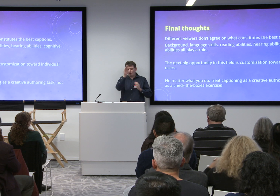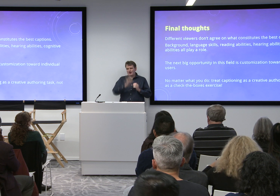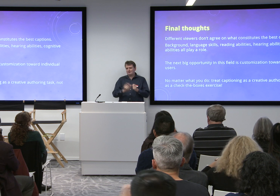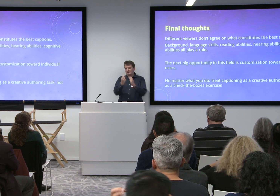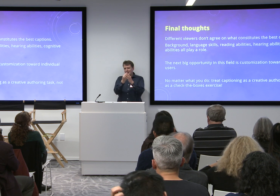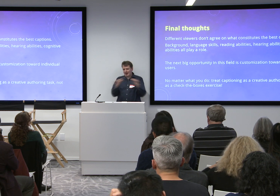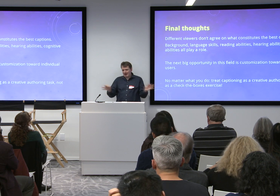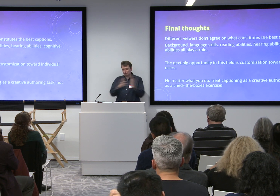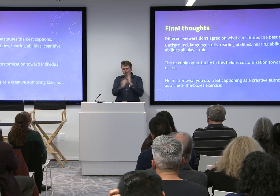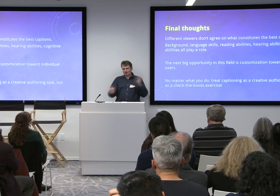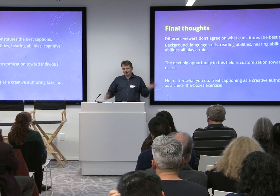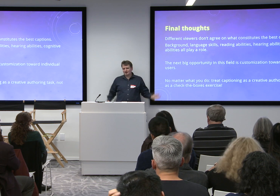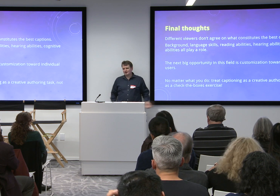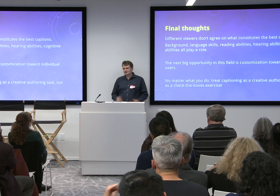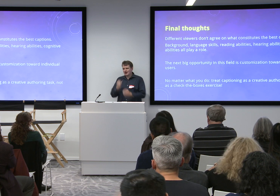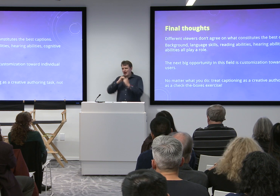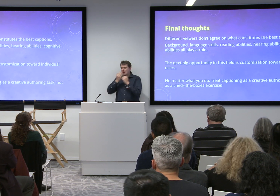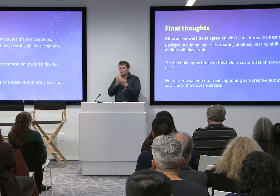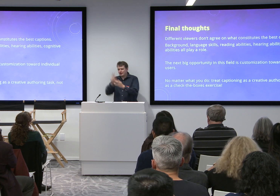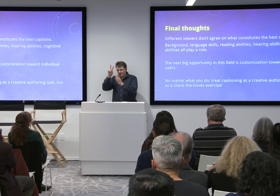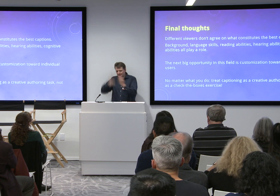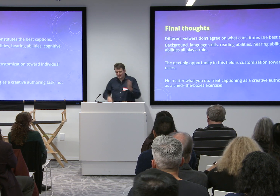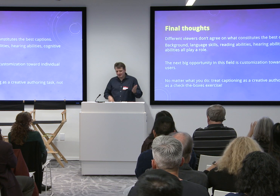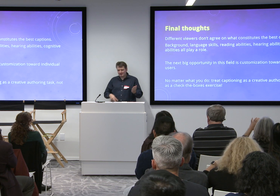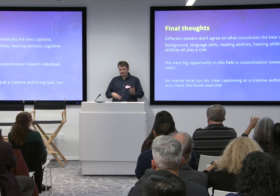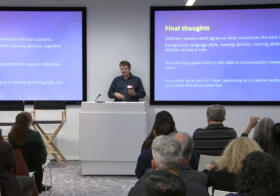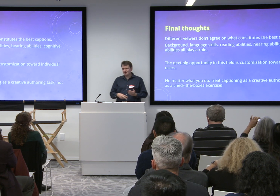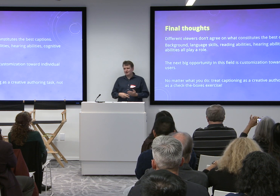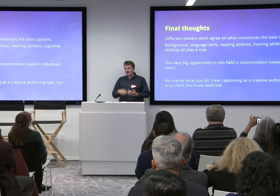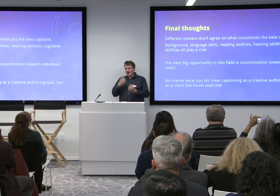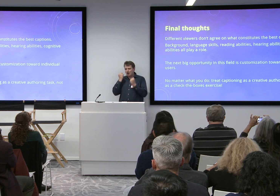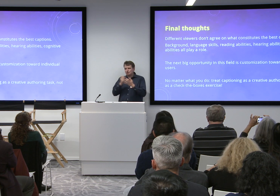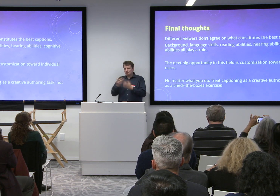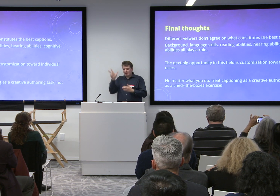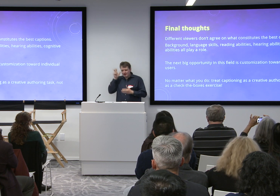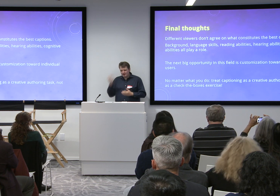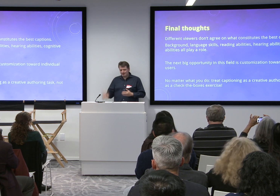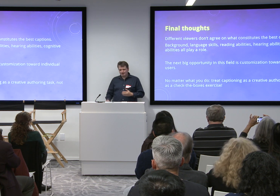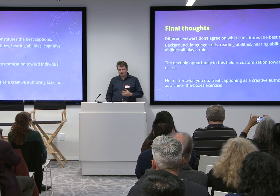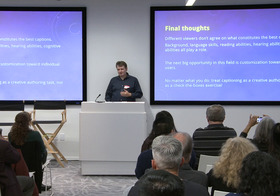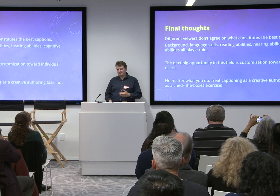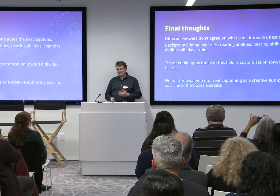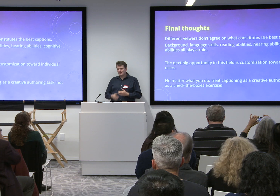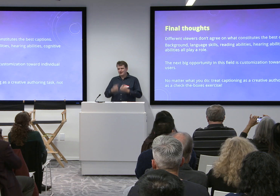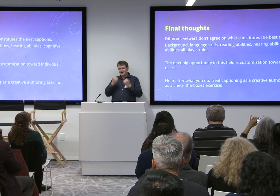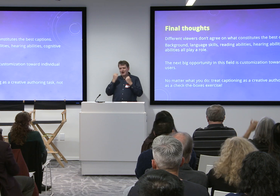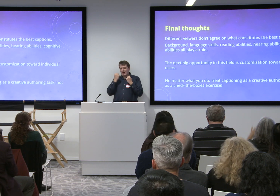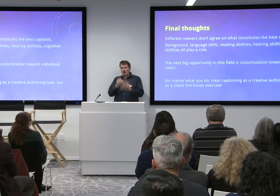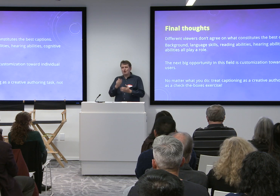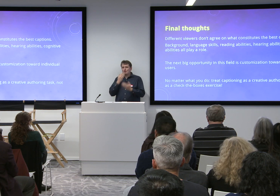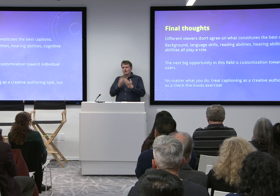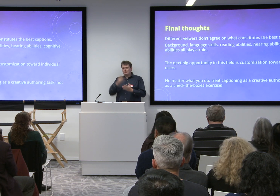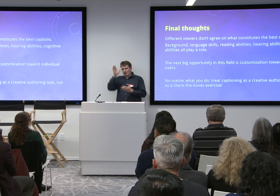it was due to their background, their language skills, how they grew up, their quality of reading, how much hearing they